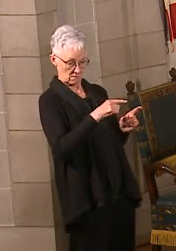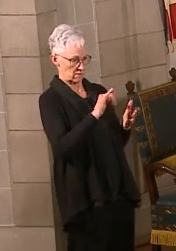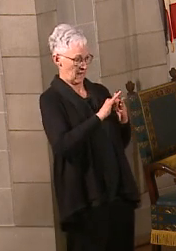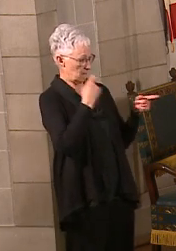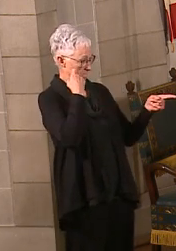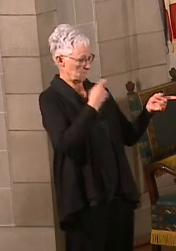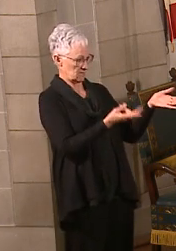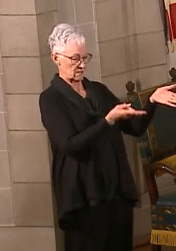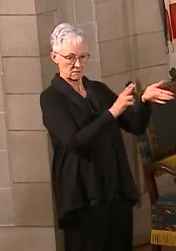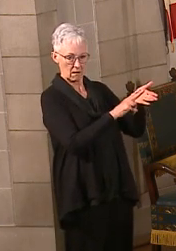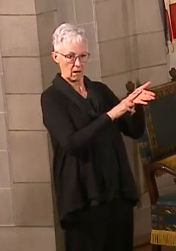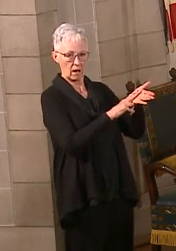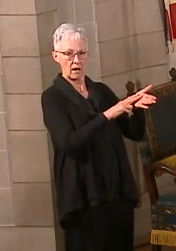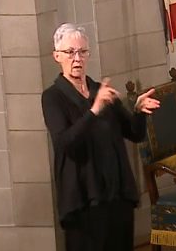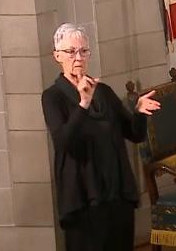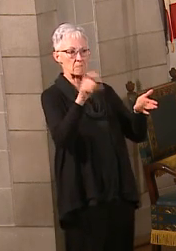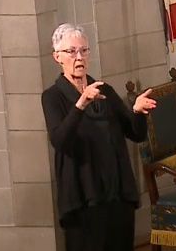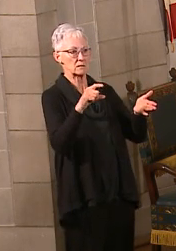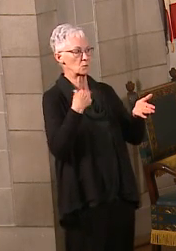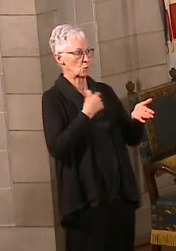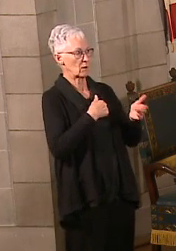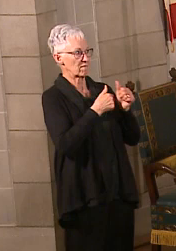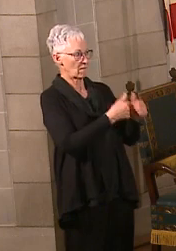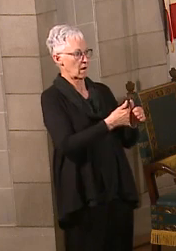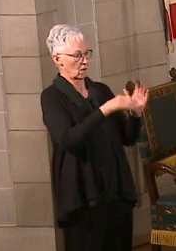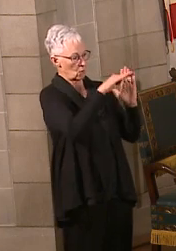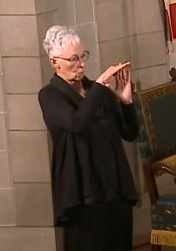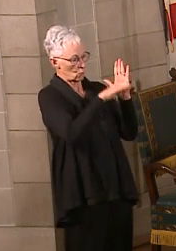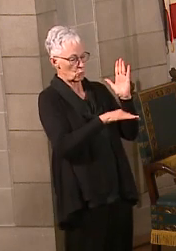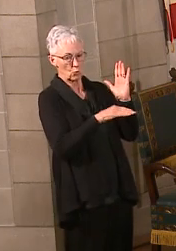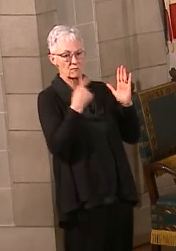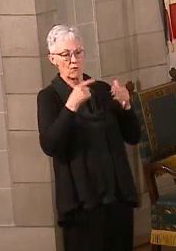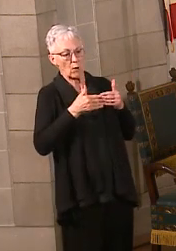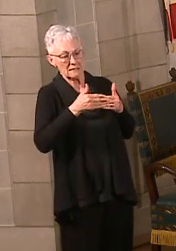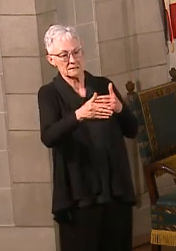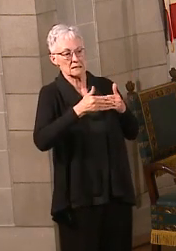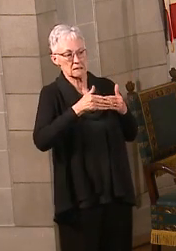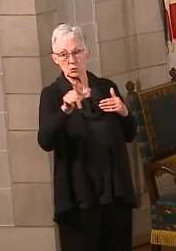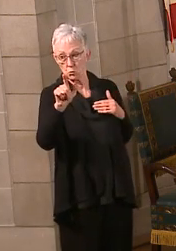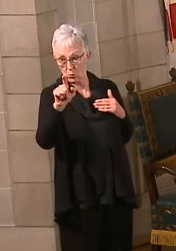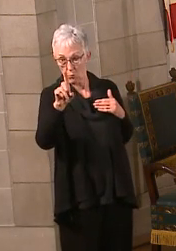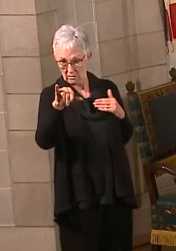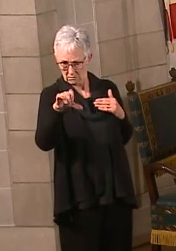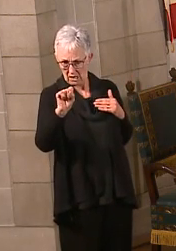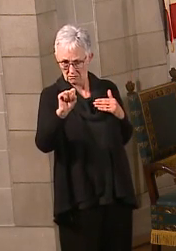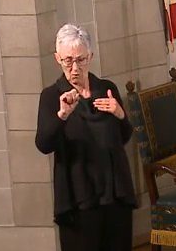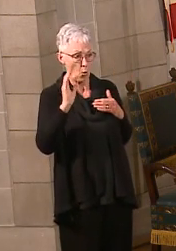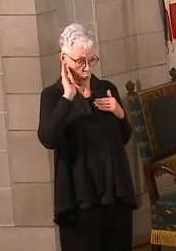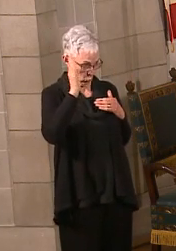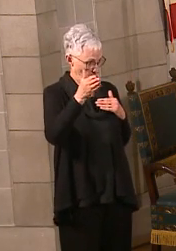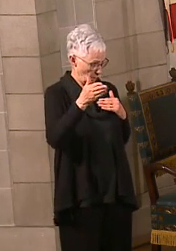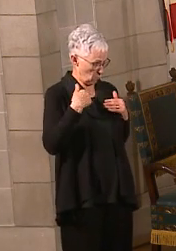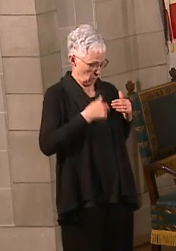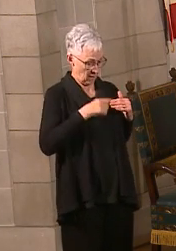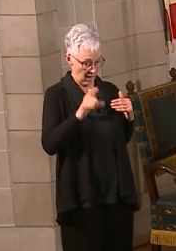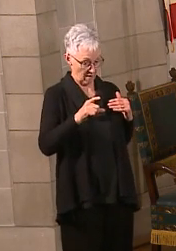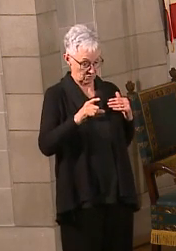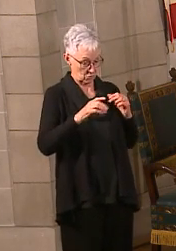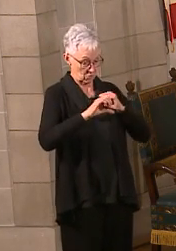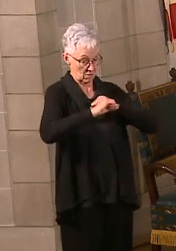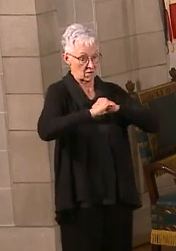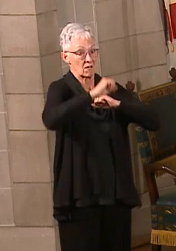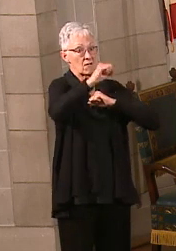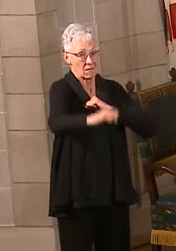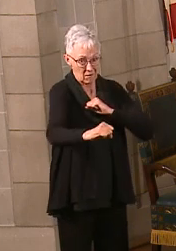proclamation will be established or be extended past 21 days? Well, the idea is that if everybody stays home here for the next 21 days and practice